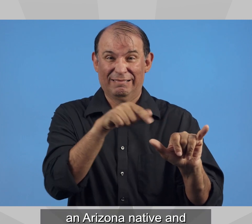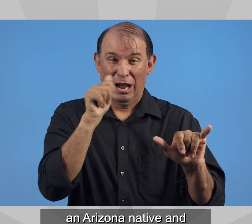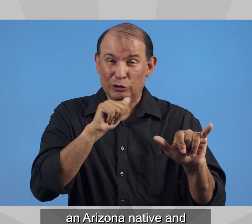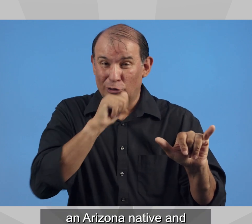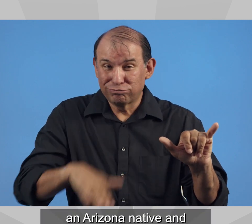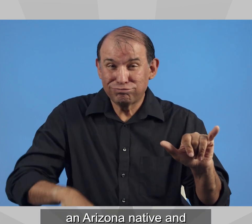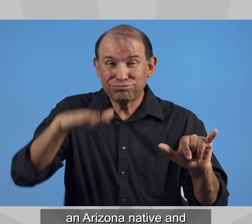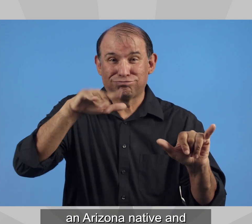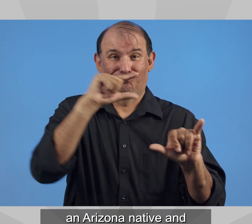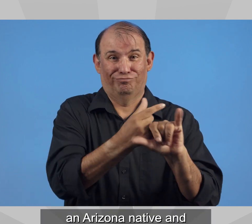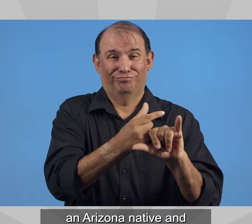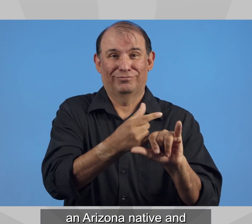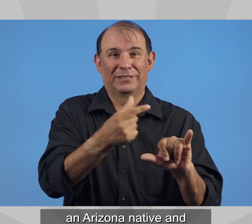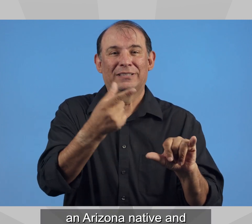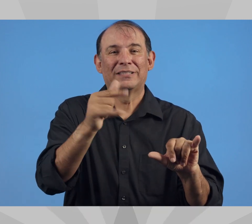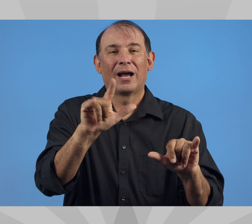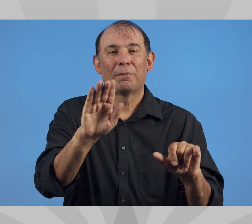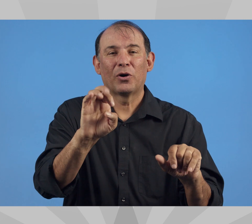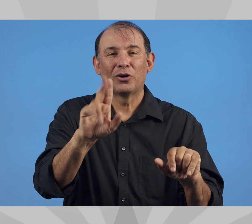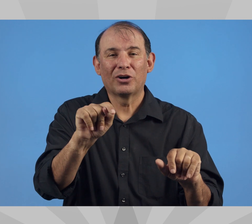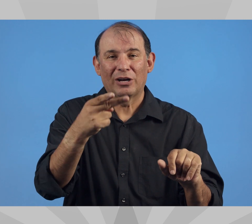native and Gilbert High School graduate.